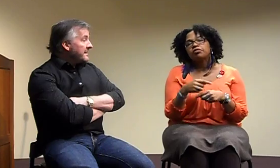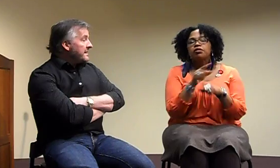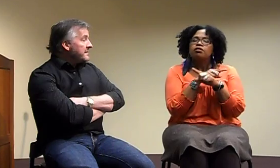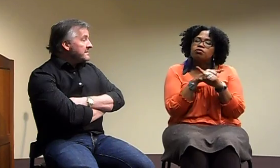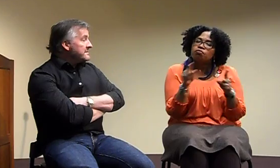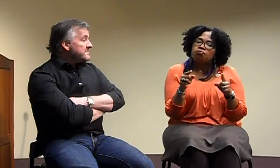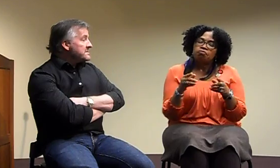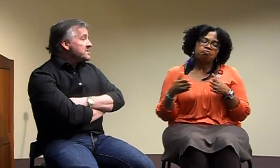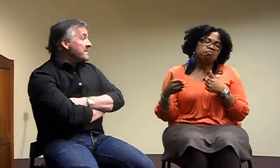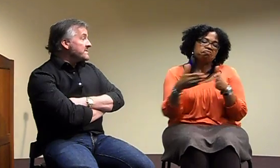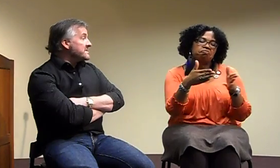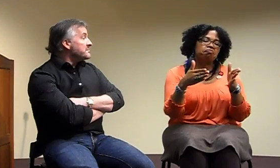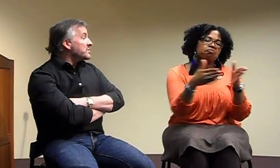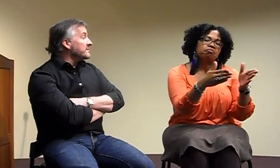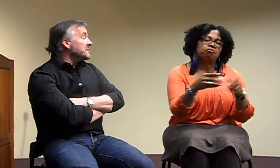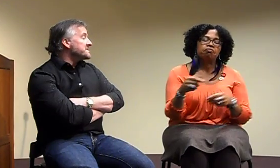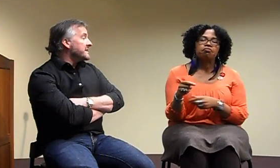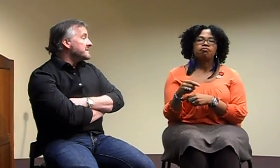in David in the Book of Lost Things.